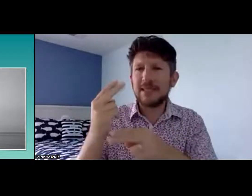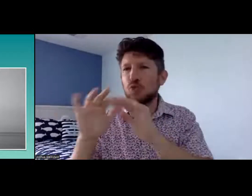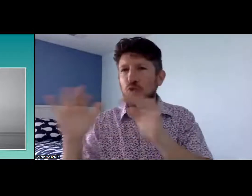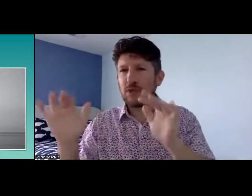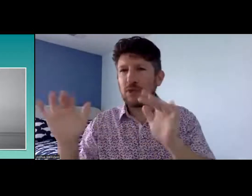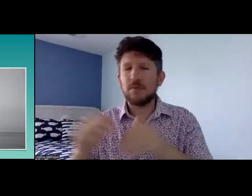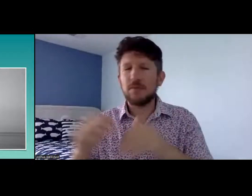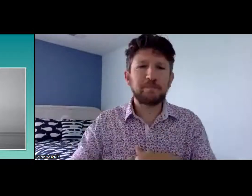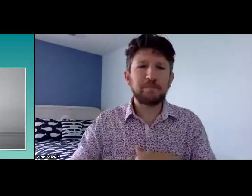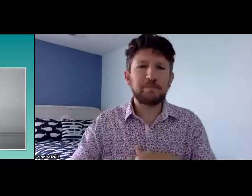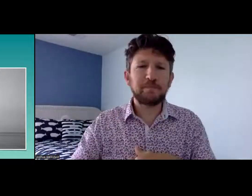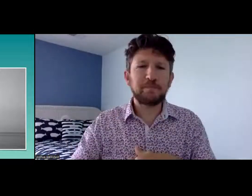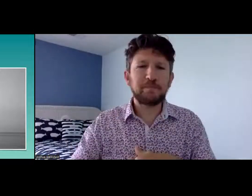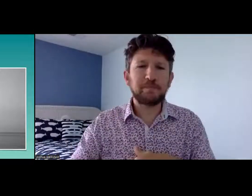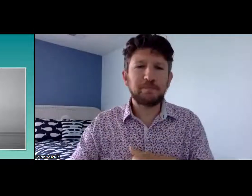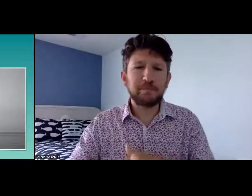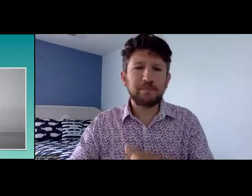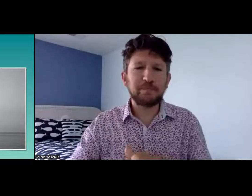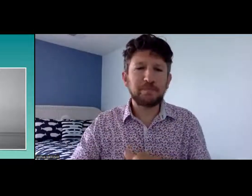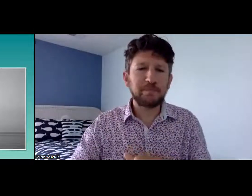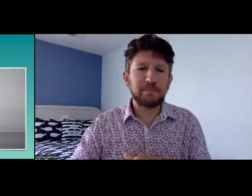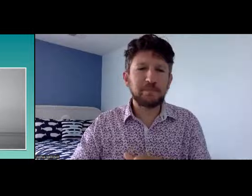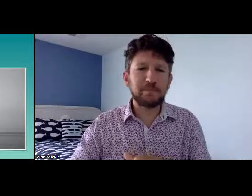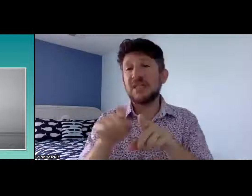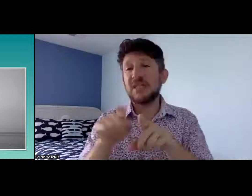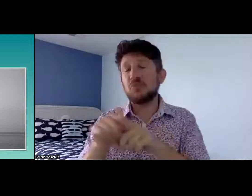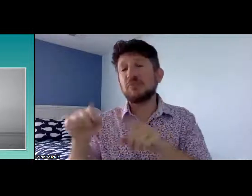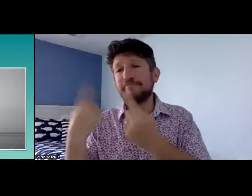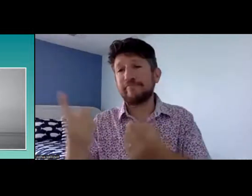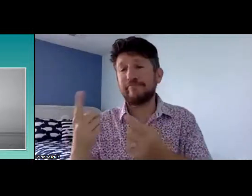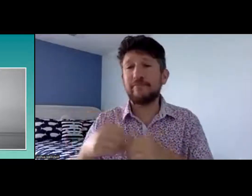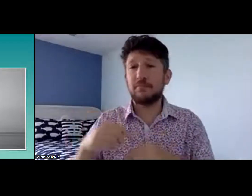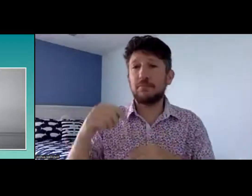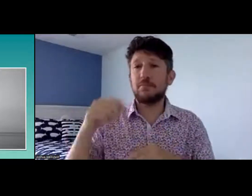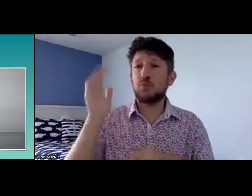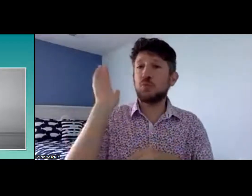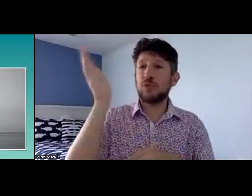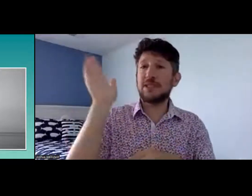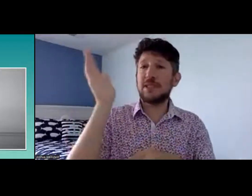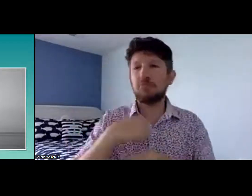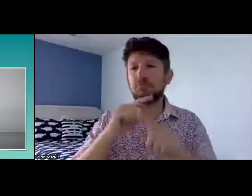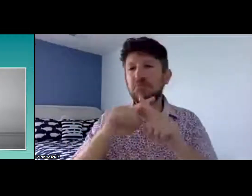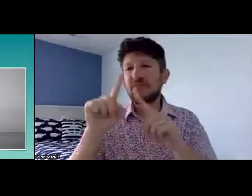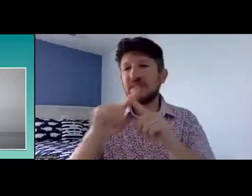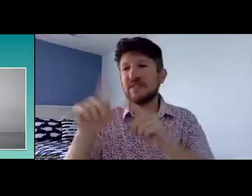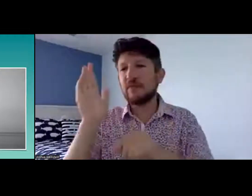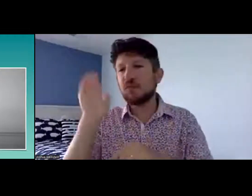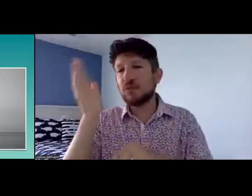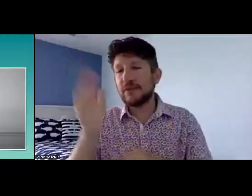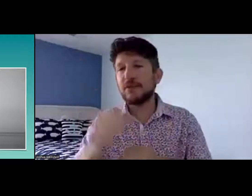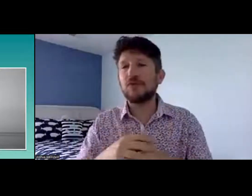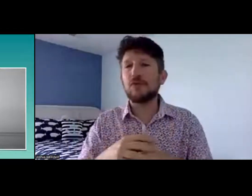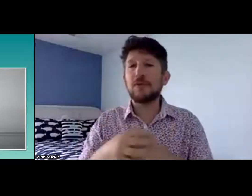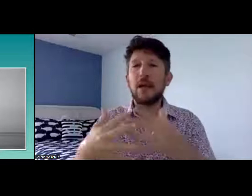hosting psychology trainings as well as consulting on best practices. I've